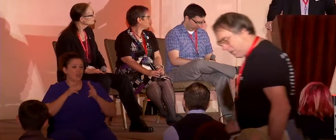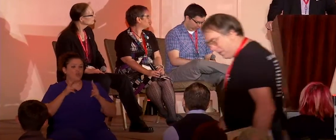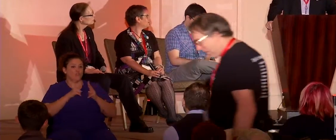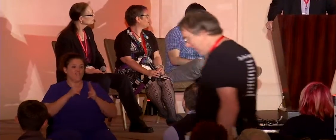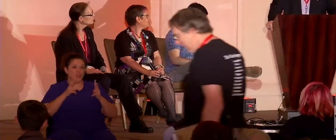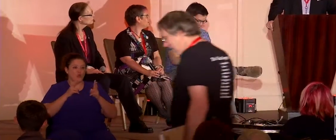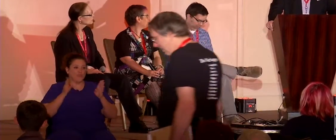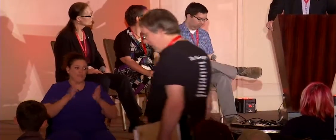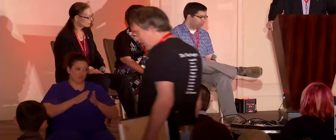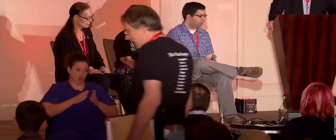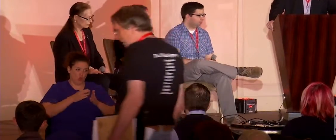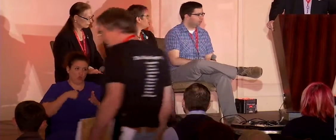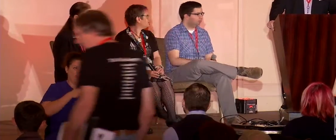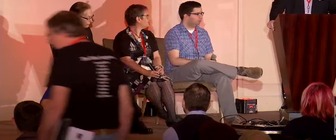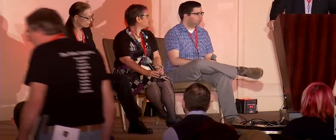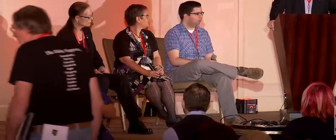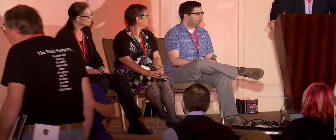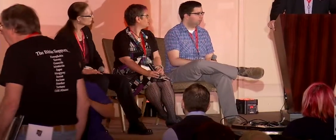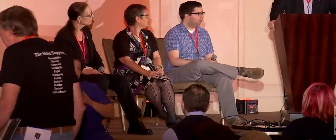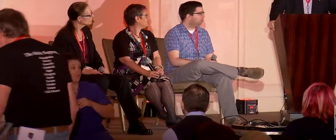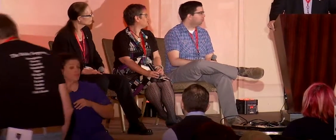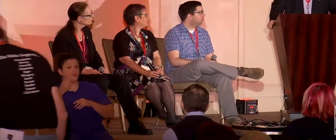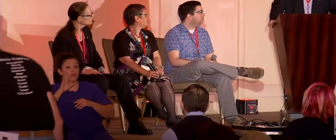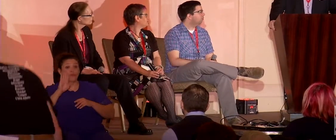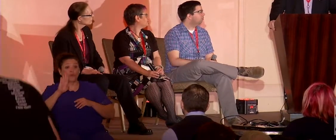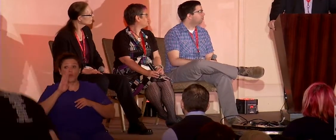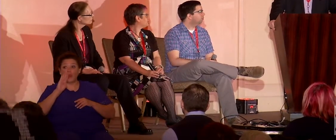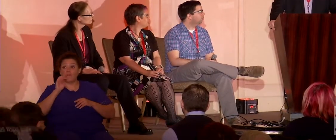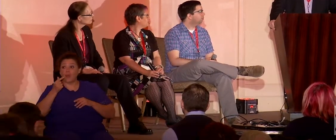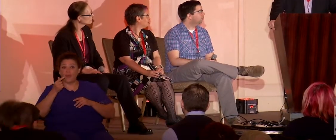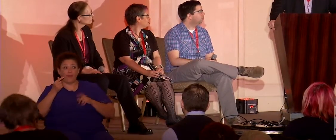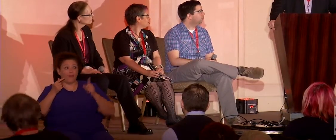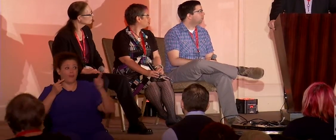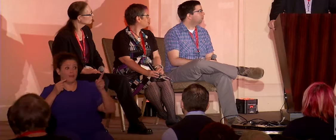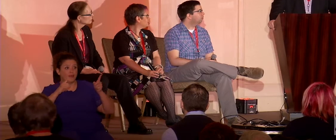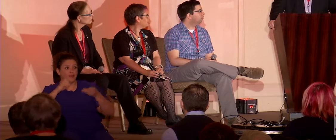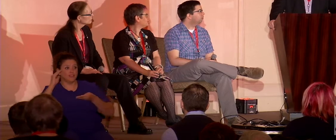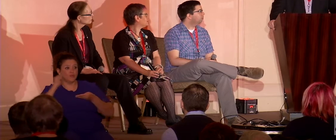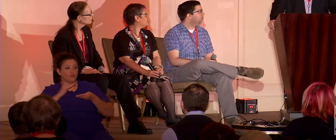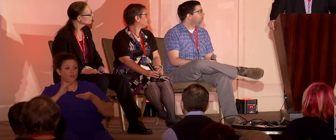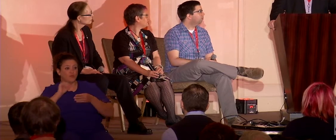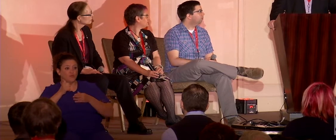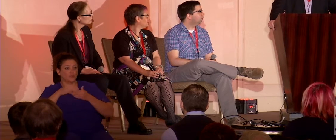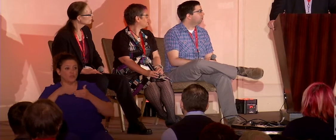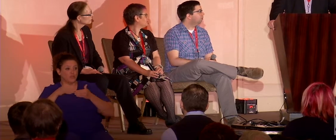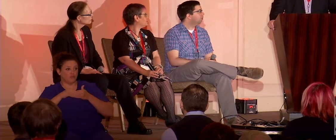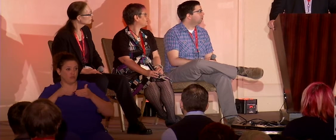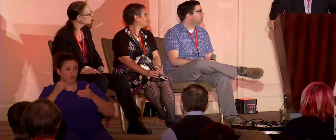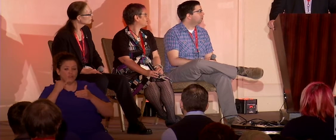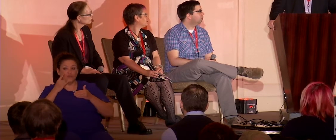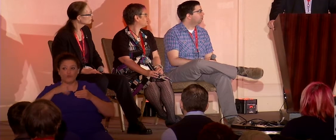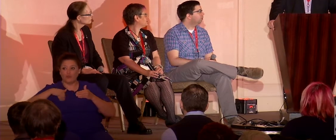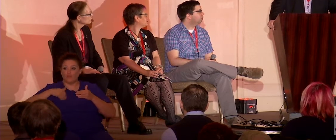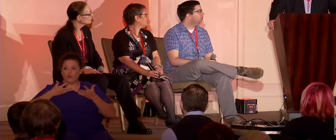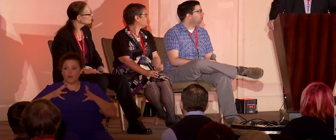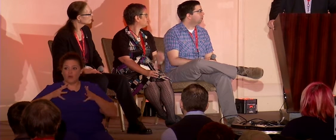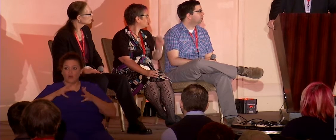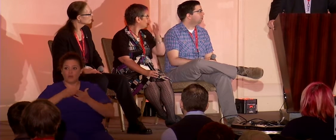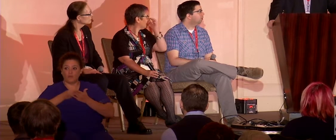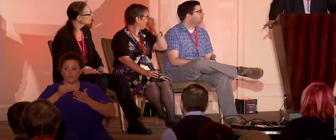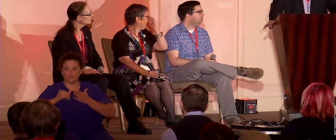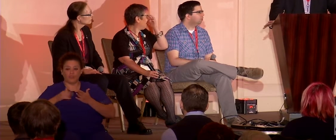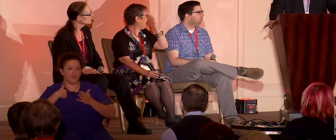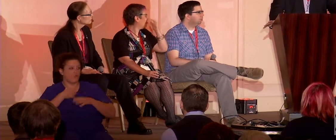apologize. The grab bag in the book and product room has been reduced to $10 if you haven't already purchased that. We're running out of items,